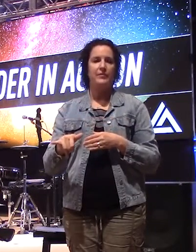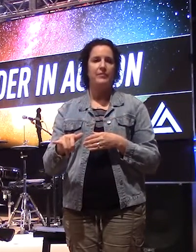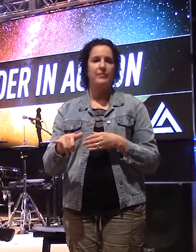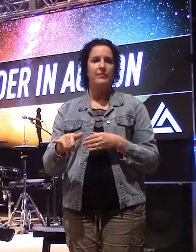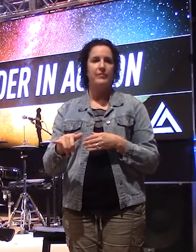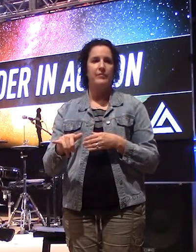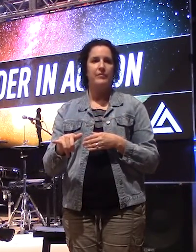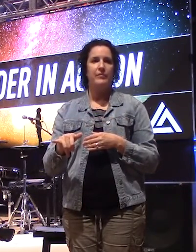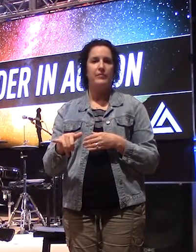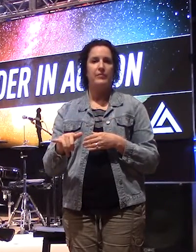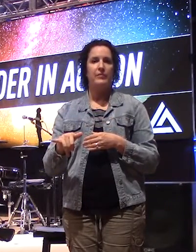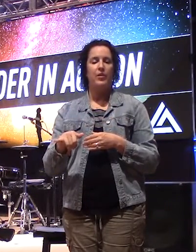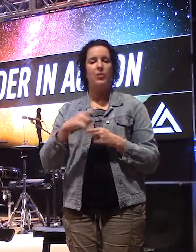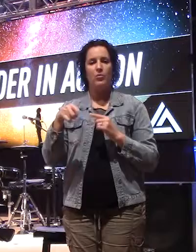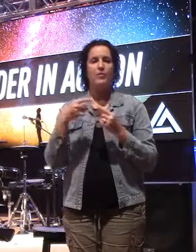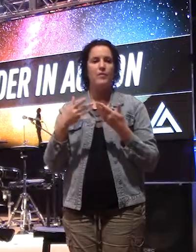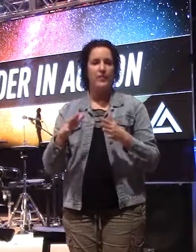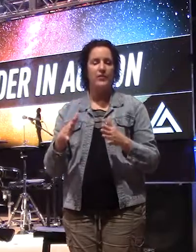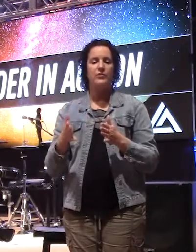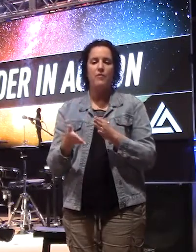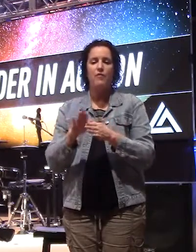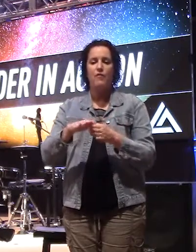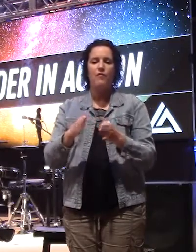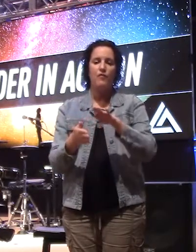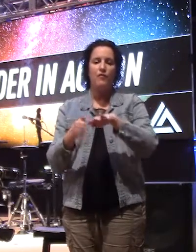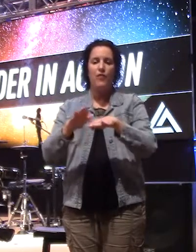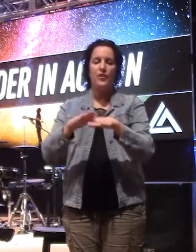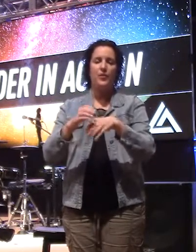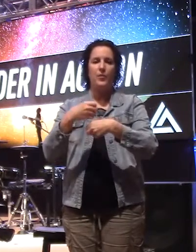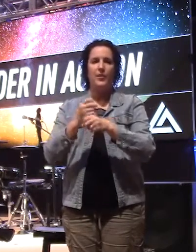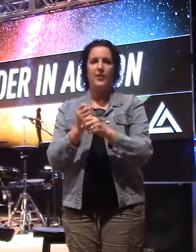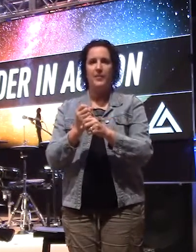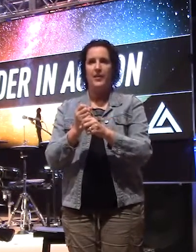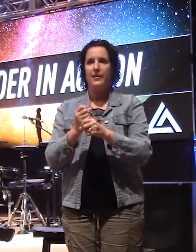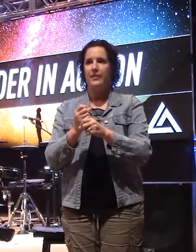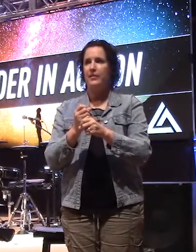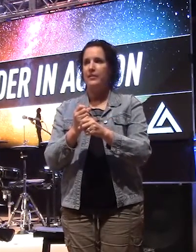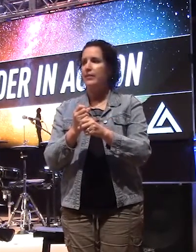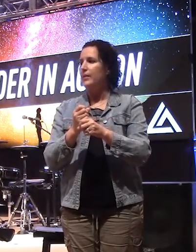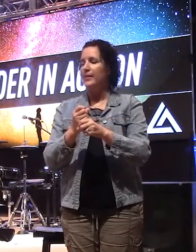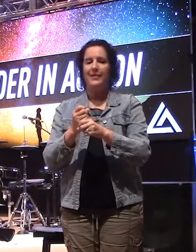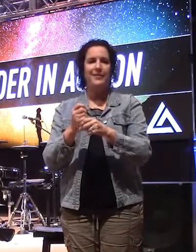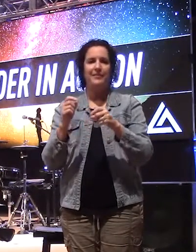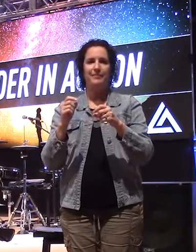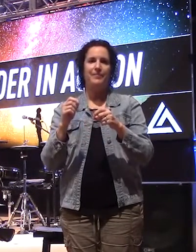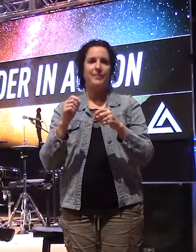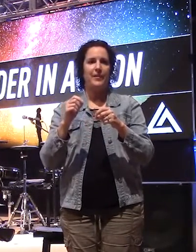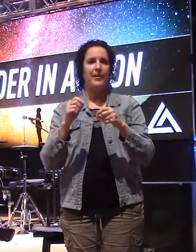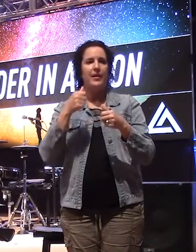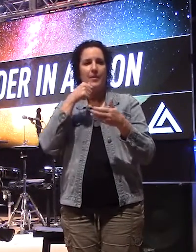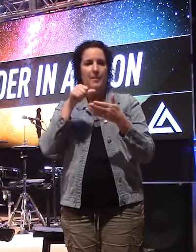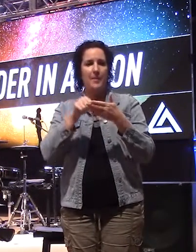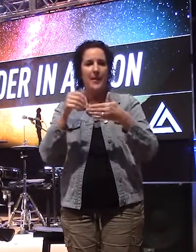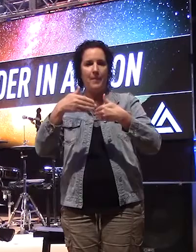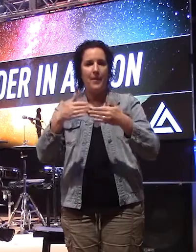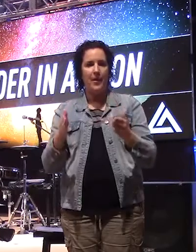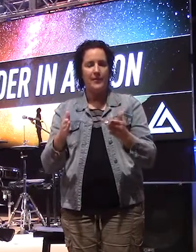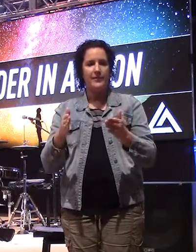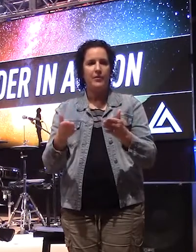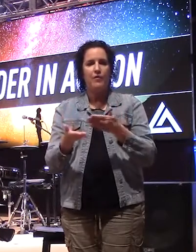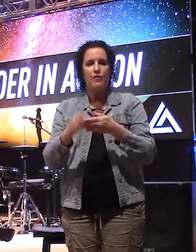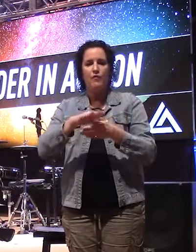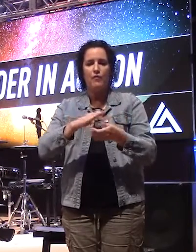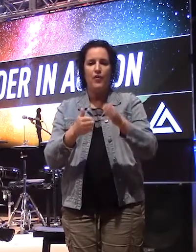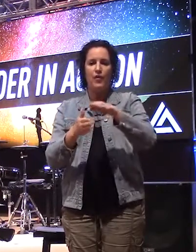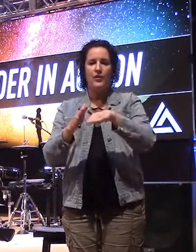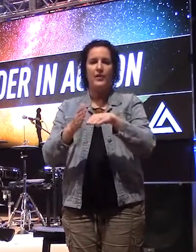Once you're through, fold them out. We can make front of the auditorium here just the mailbox. Just fold them half